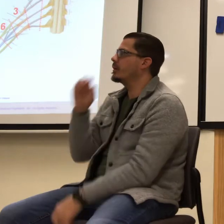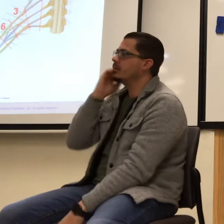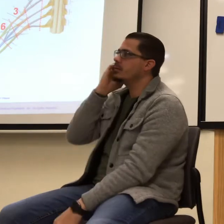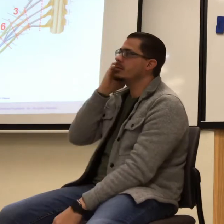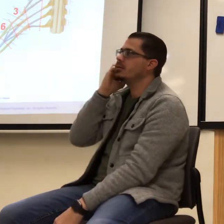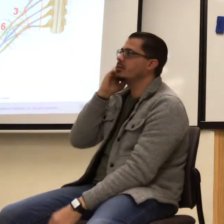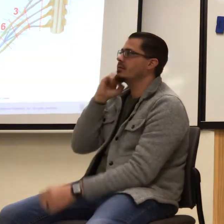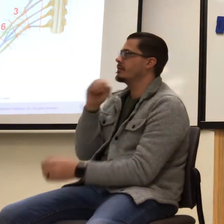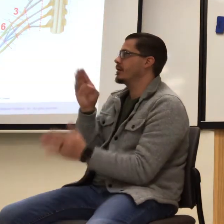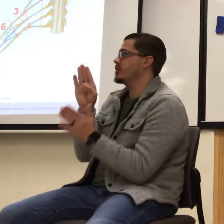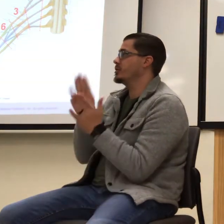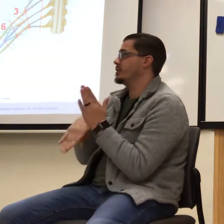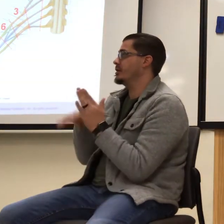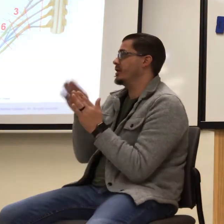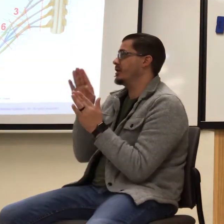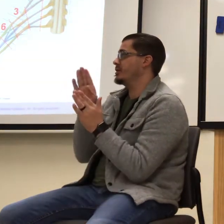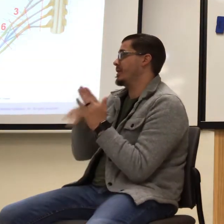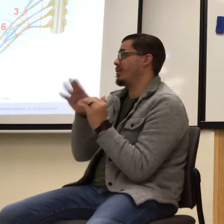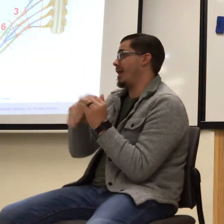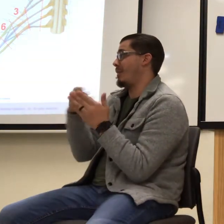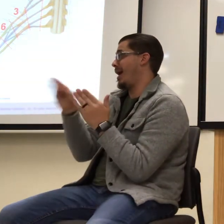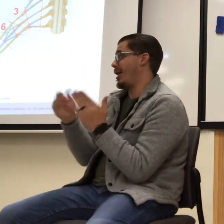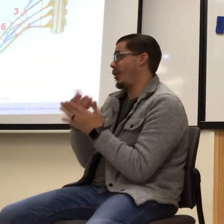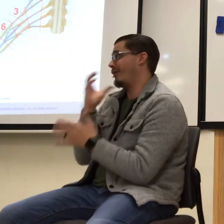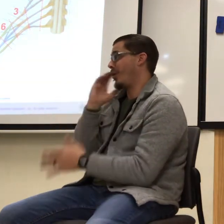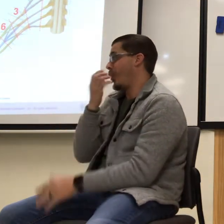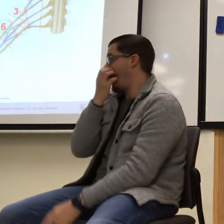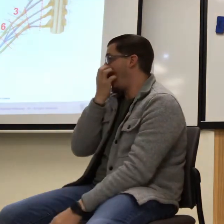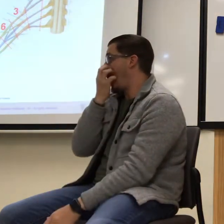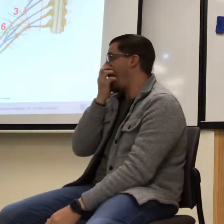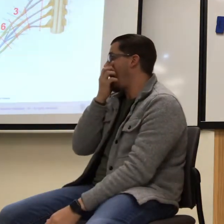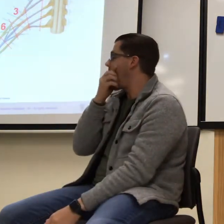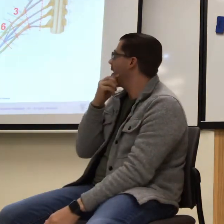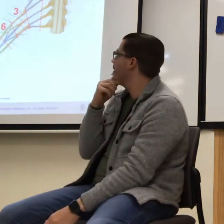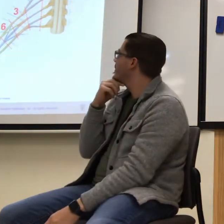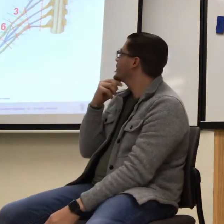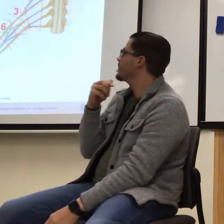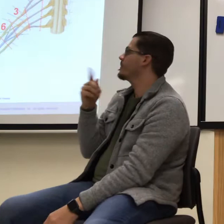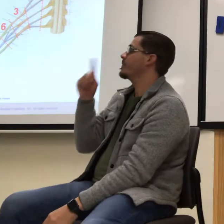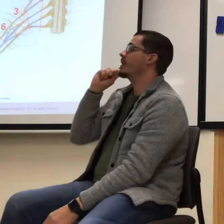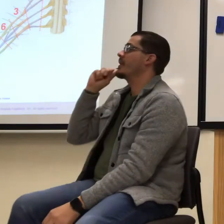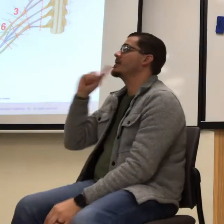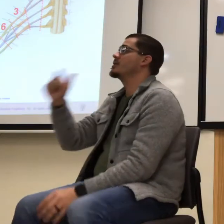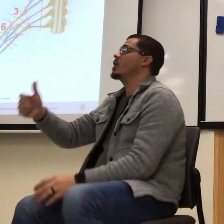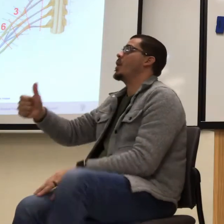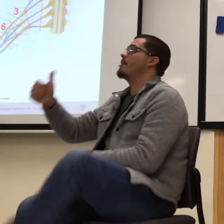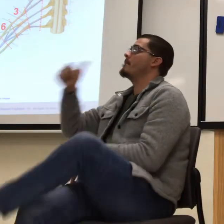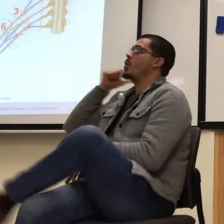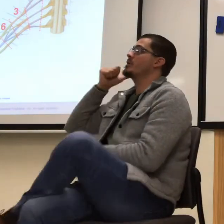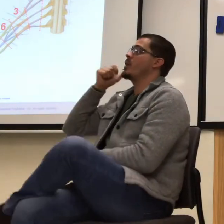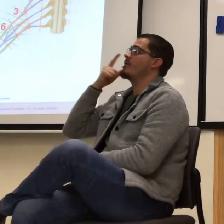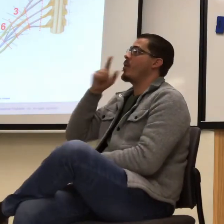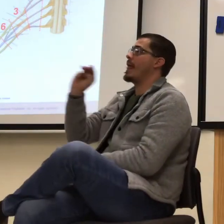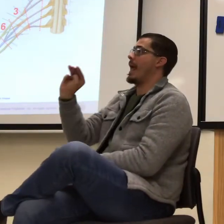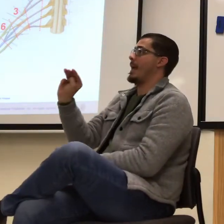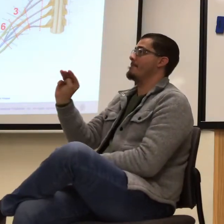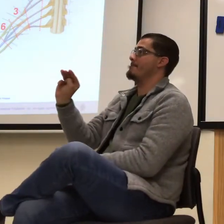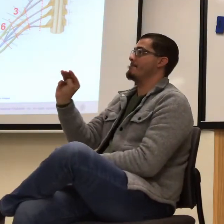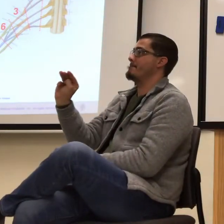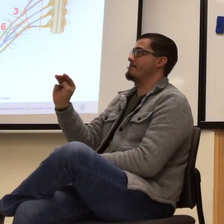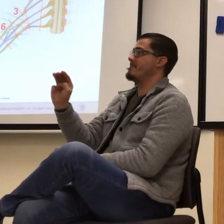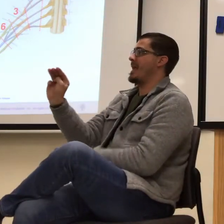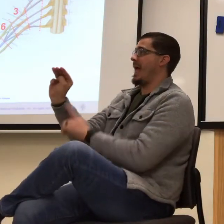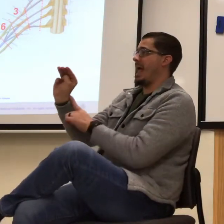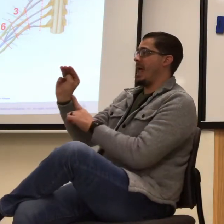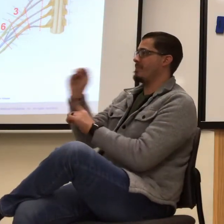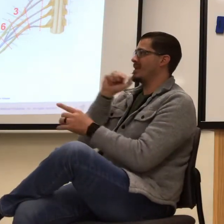Okay, don't make this connect with that. I drew it kind of funky. This is posterior to the M. So here's my M, but this doesn't